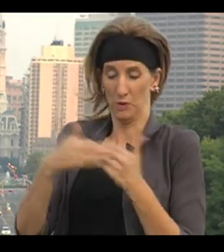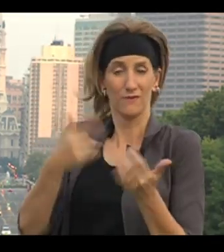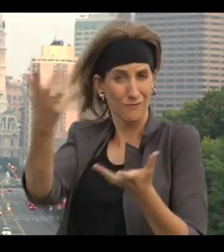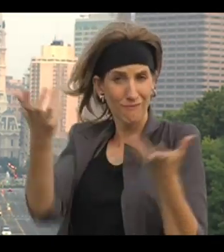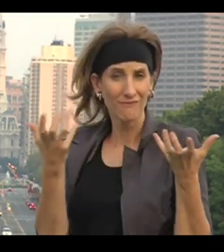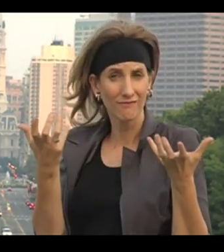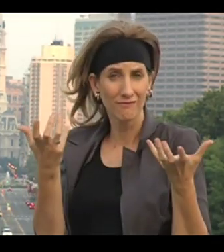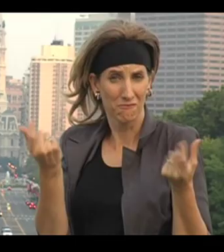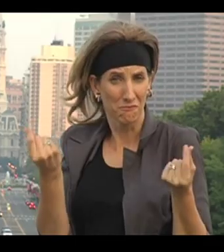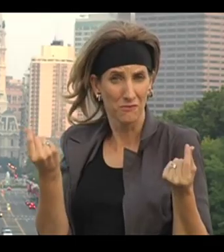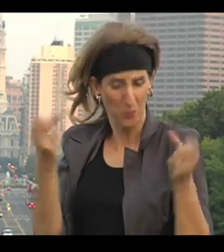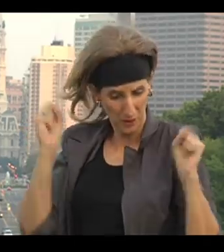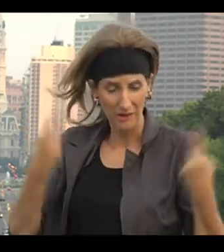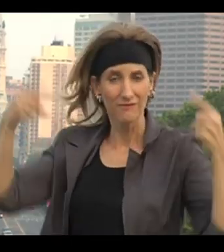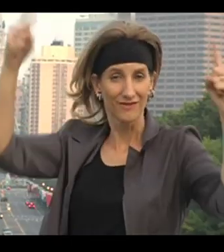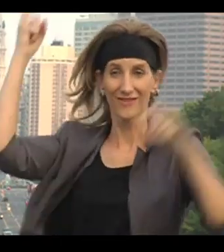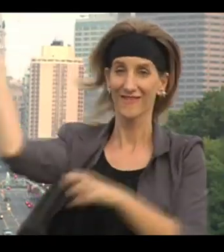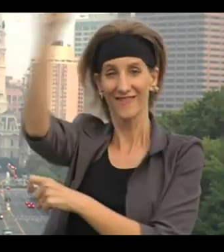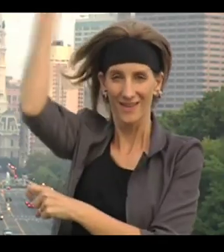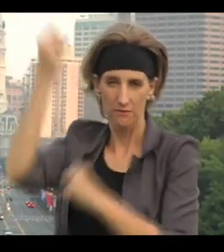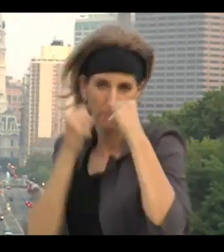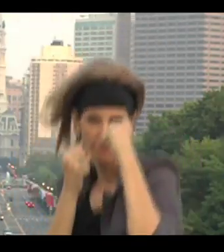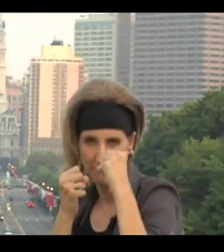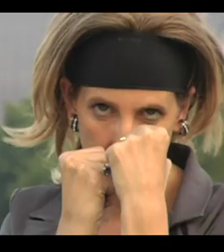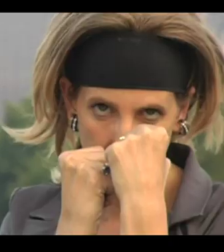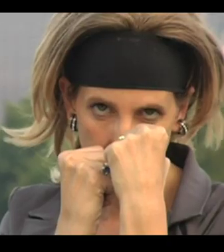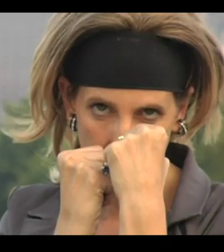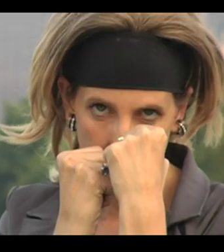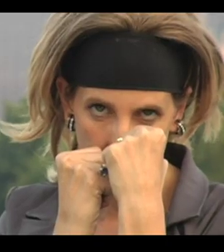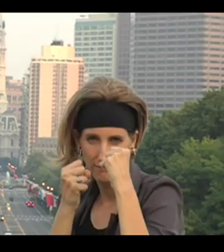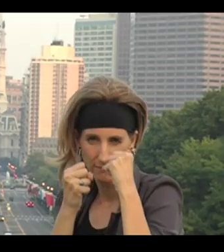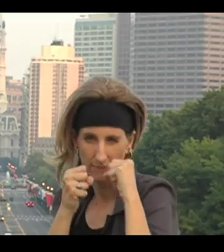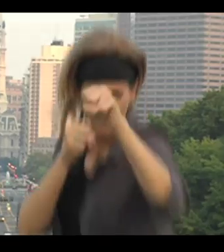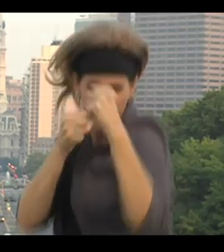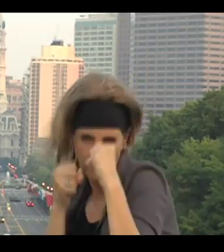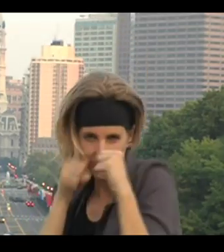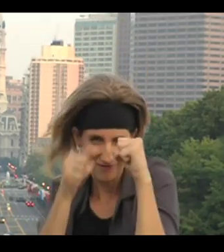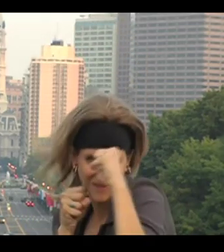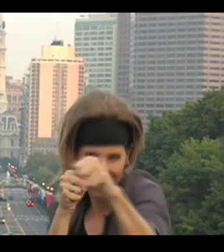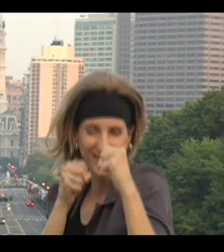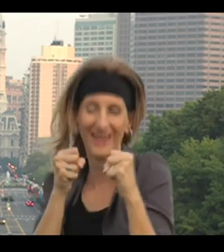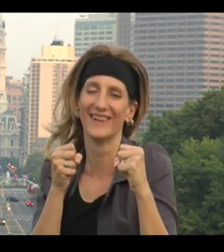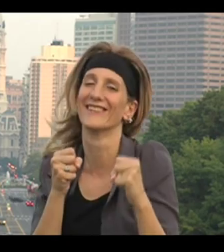to do. We'll be able to succeed and win. Boom. Boom, boom, boom, boom, boom.